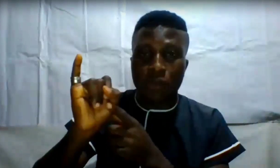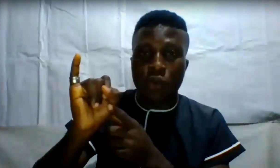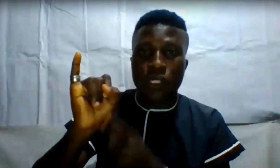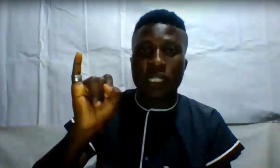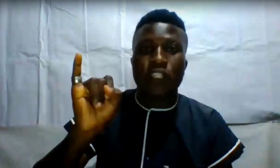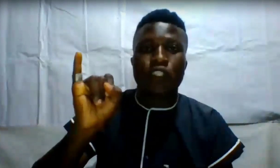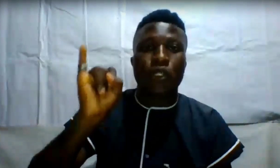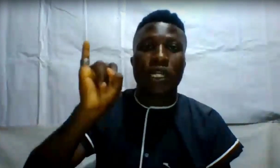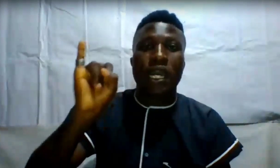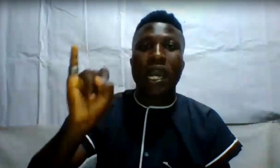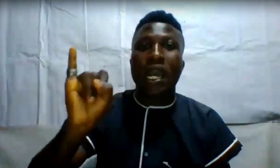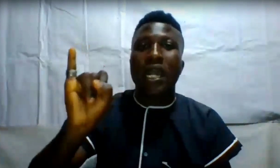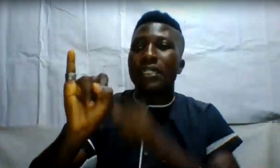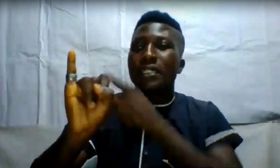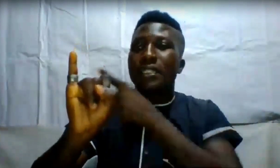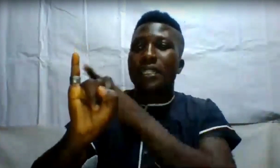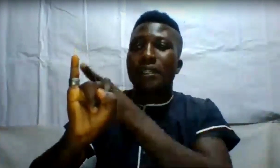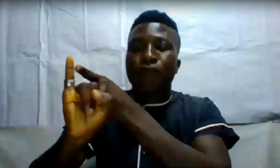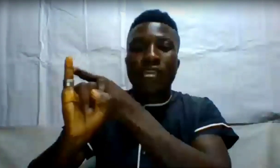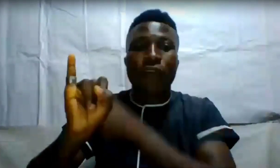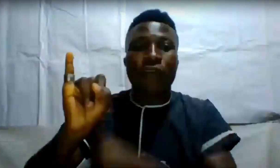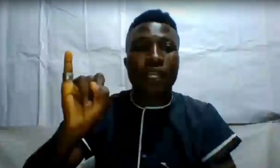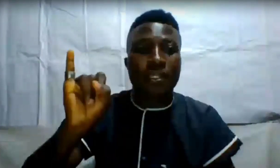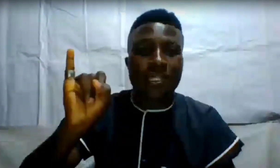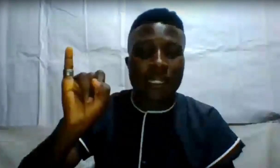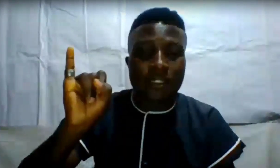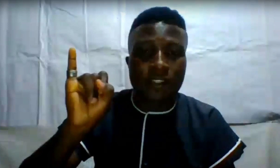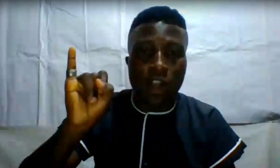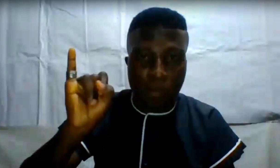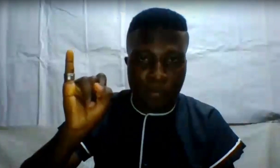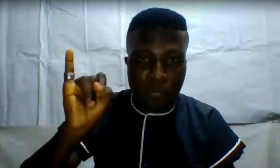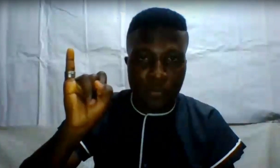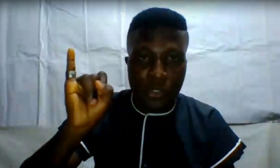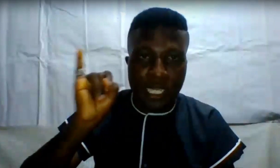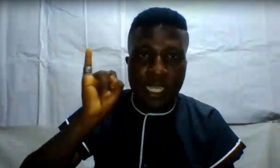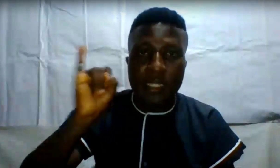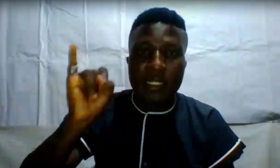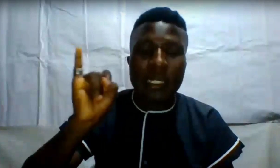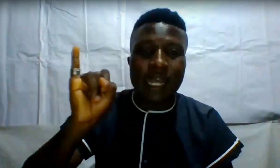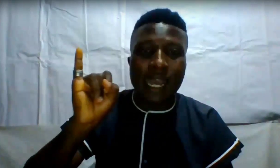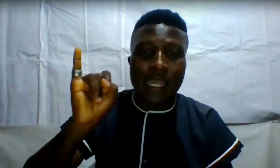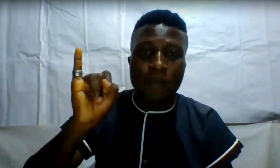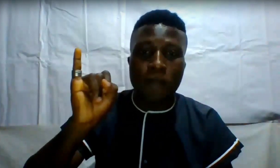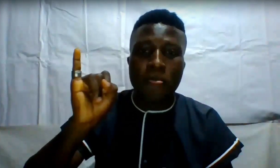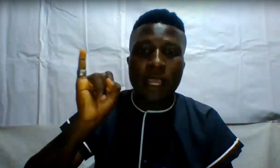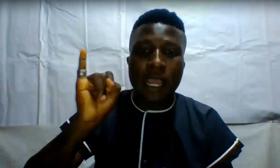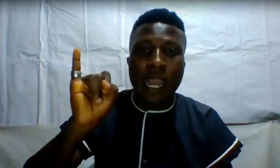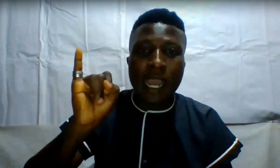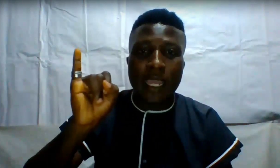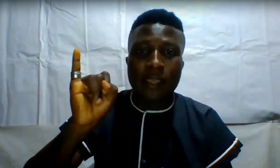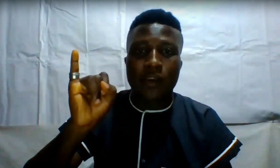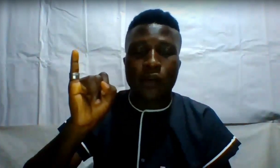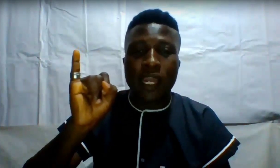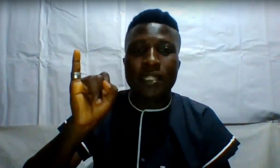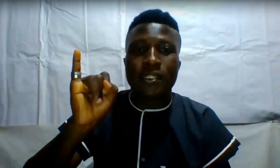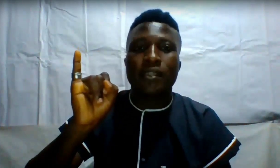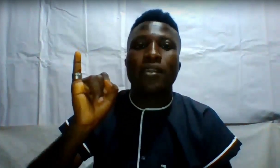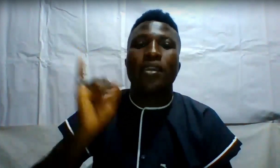other. And the pinky finger stands up. Okay, that's I. I. All right. And